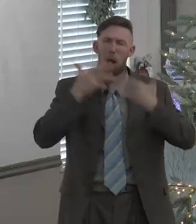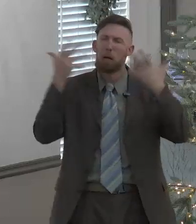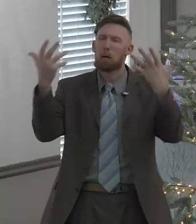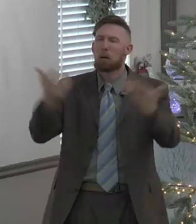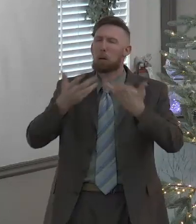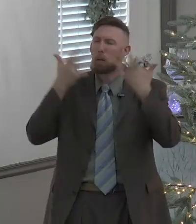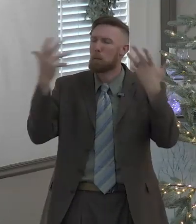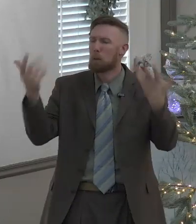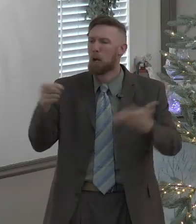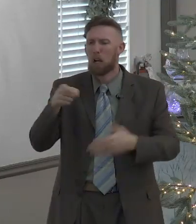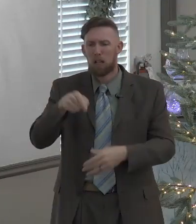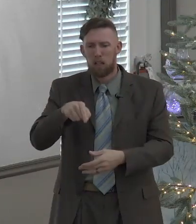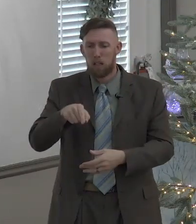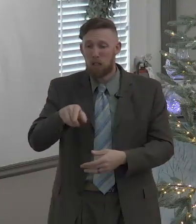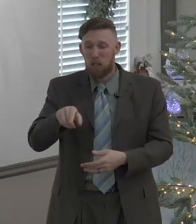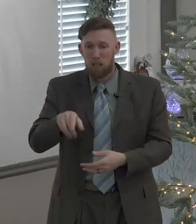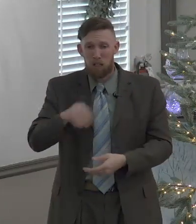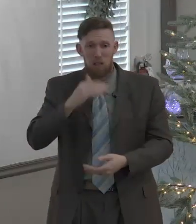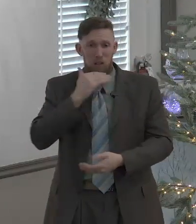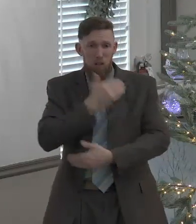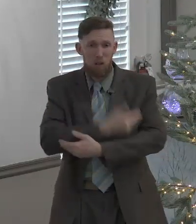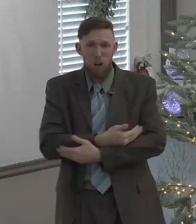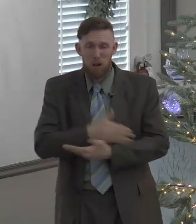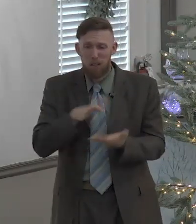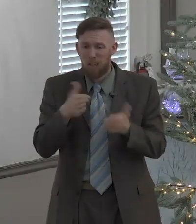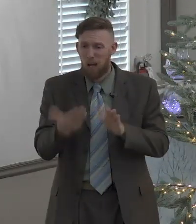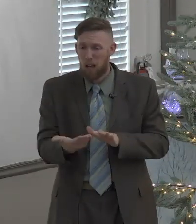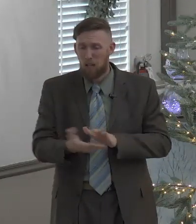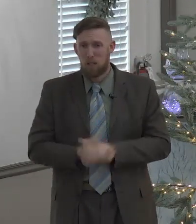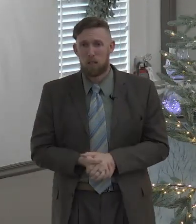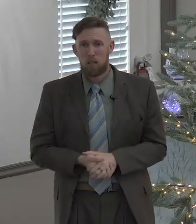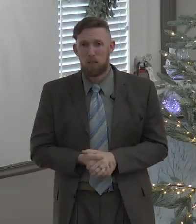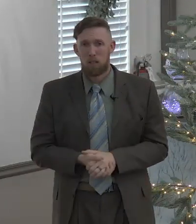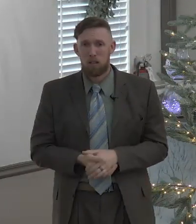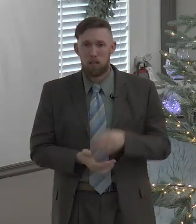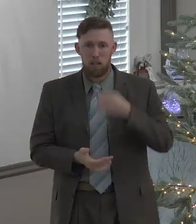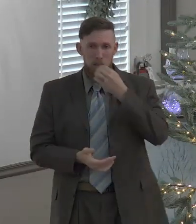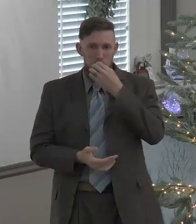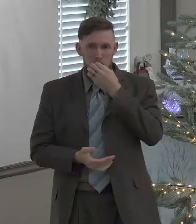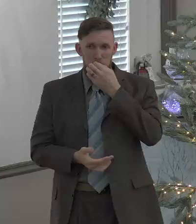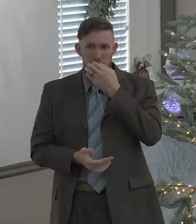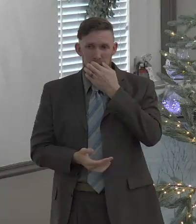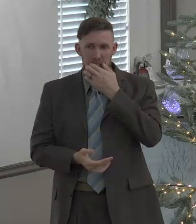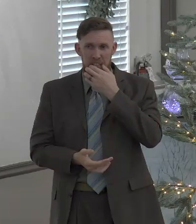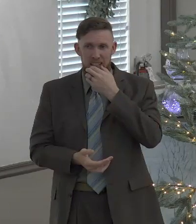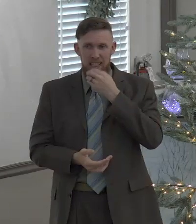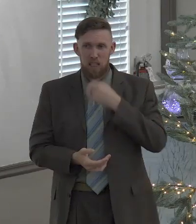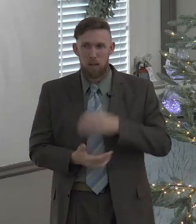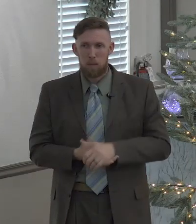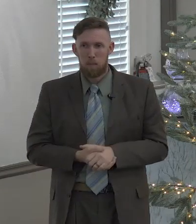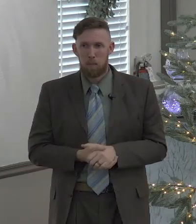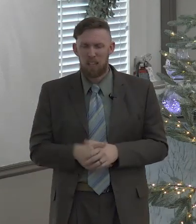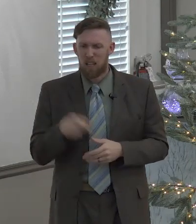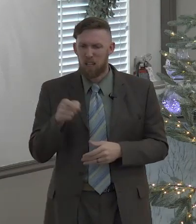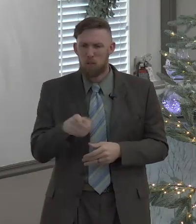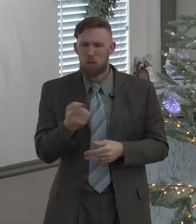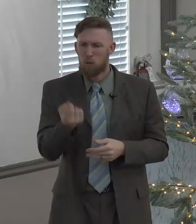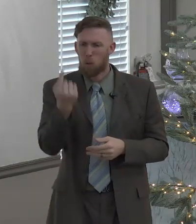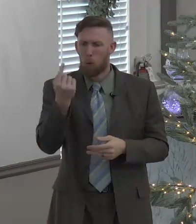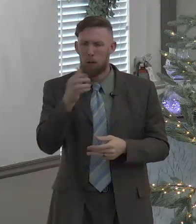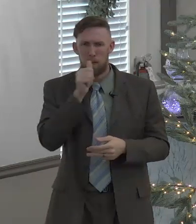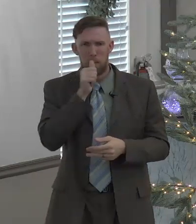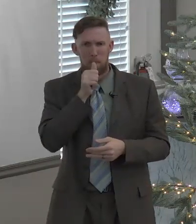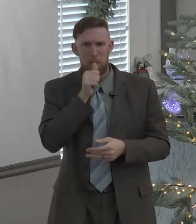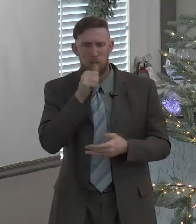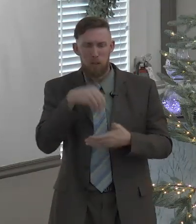and everybody's wailing and crying. And why not? A little girl. Think a little girl's dying. And this